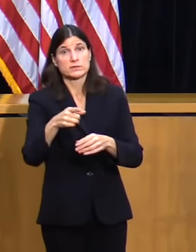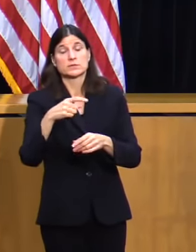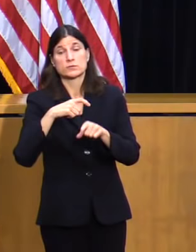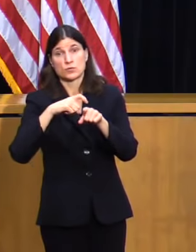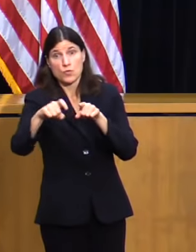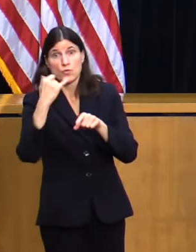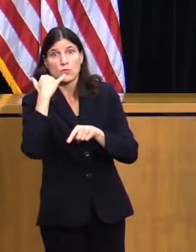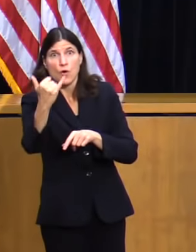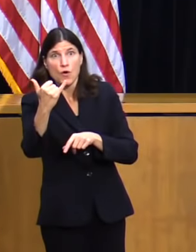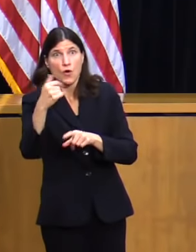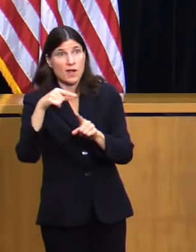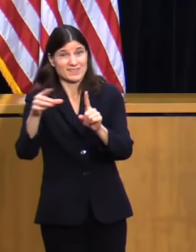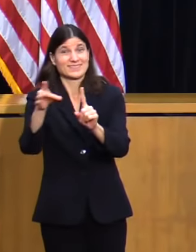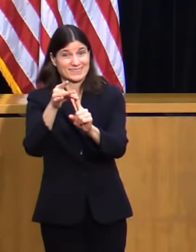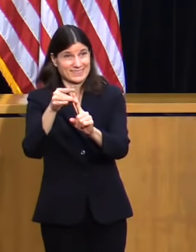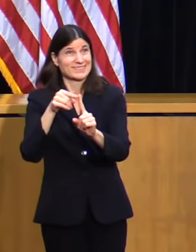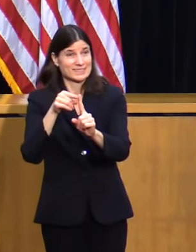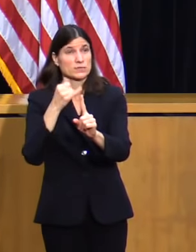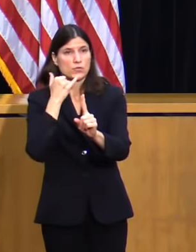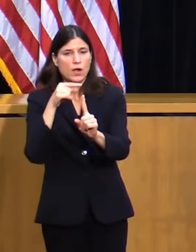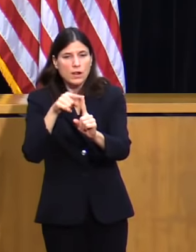contact tracing team who have